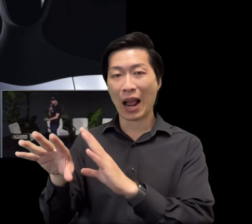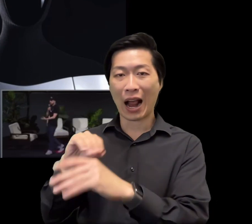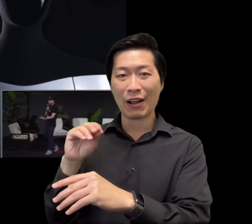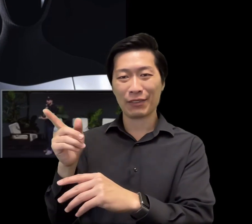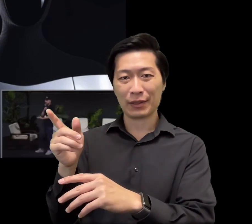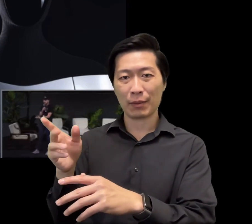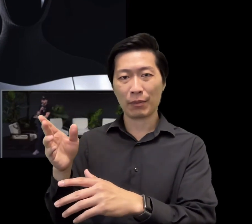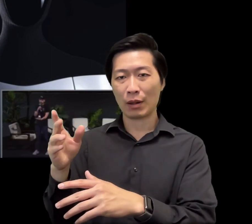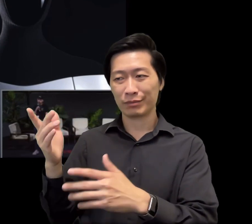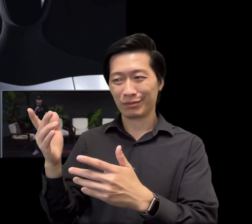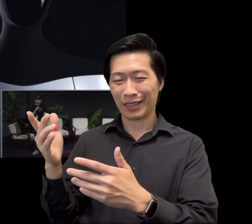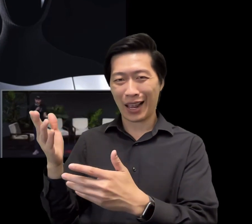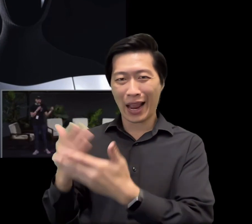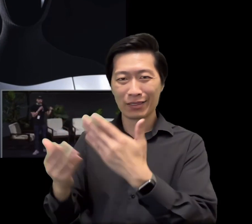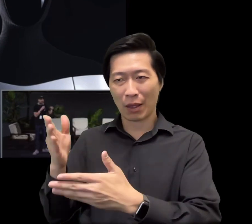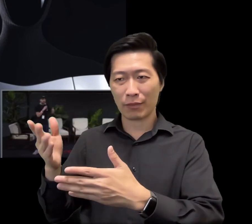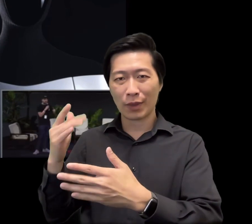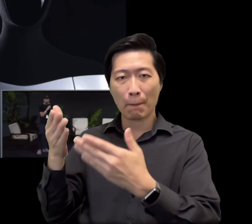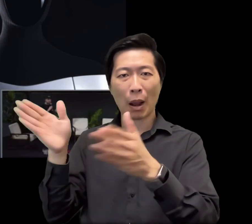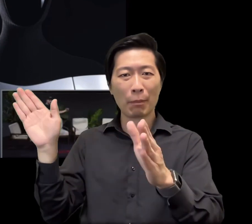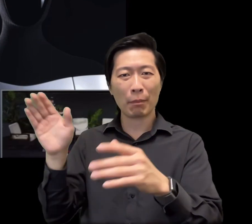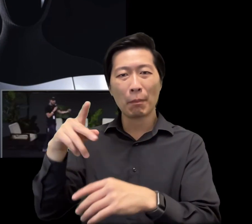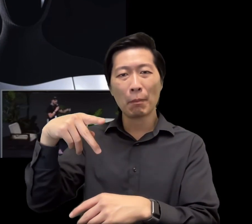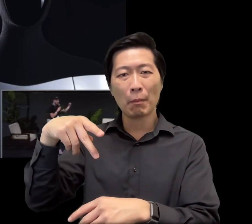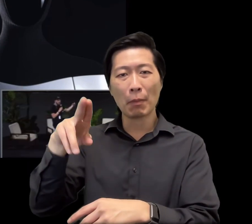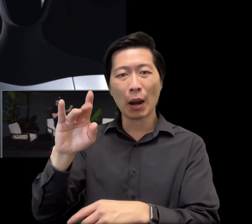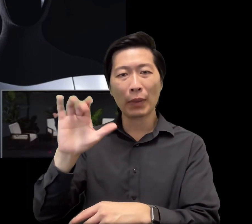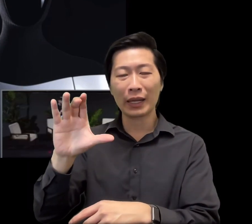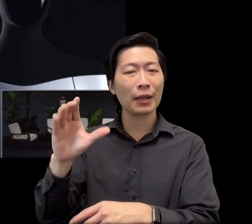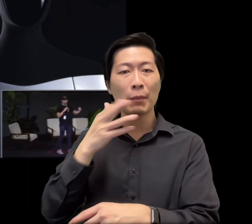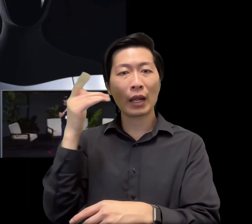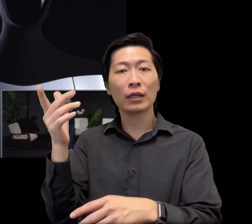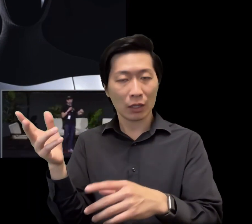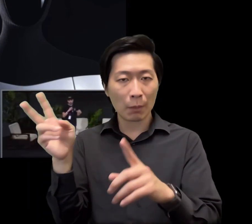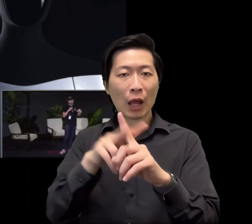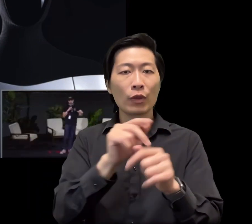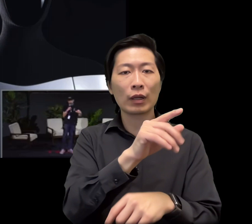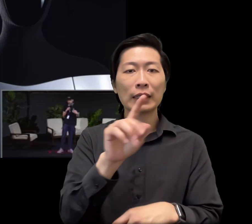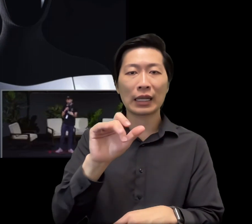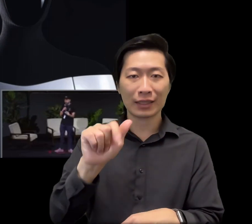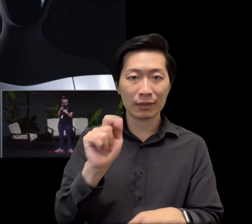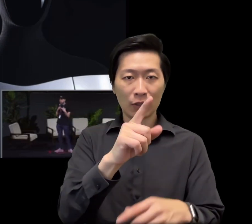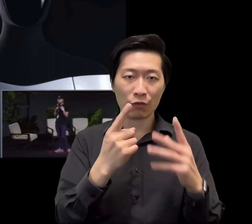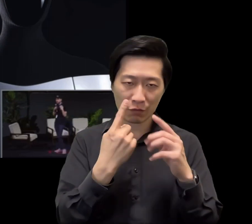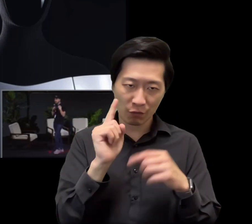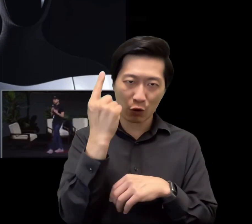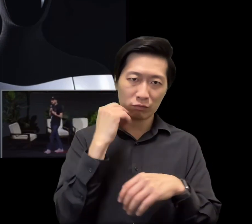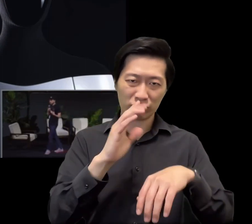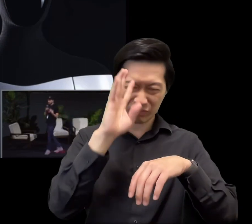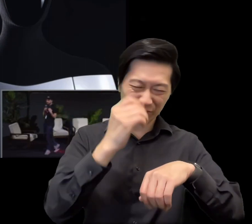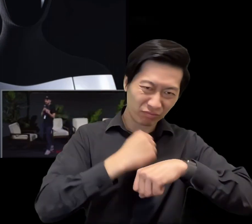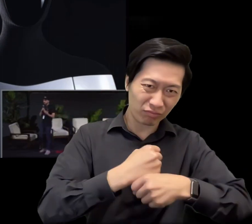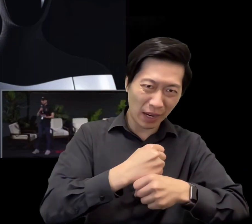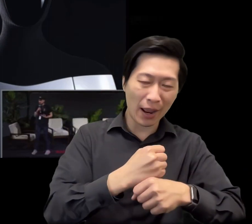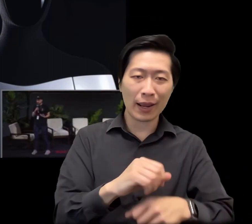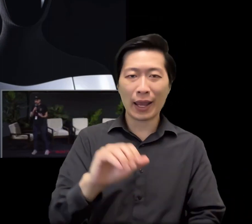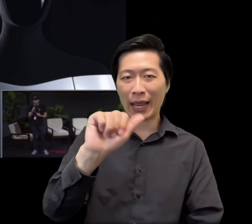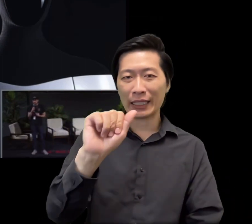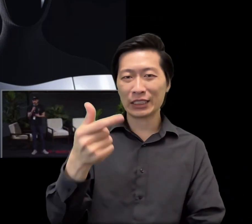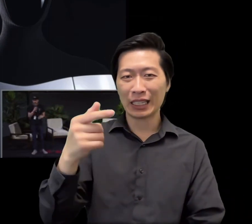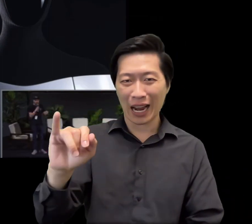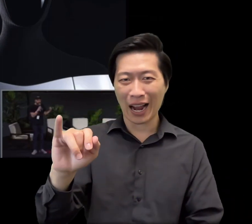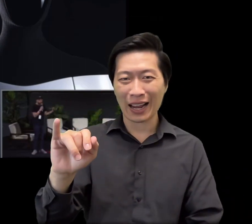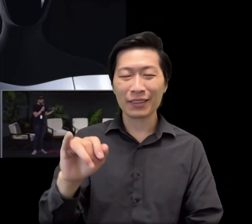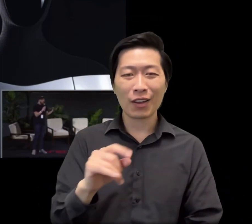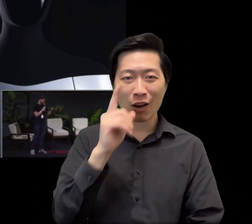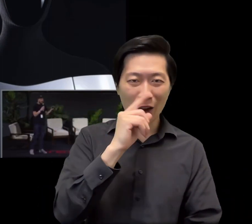public because it's just not working, and put it in the hands of Tesla and develop it with the Tesla bot and be the first to commercialize general artificial